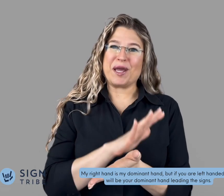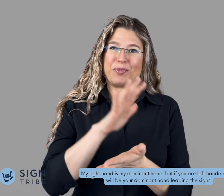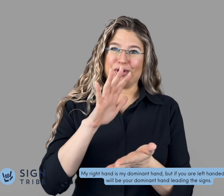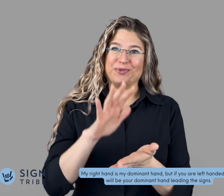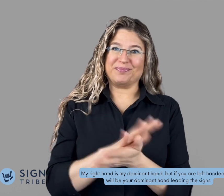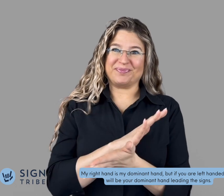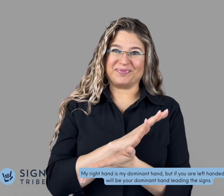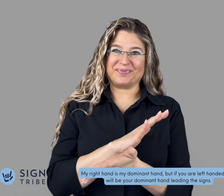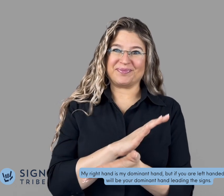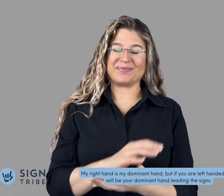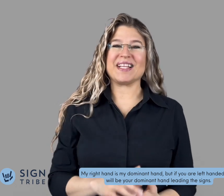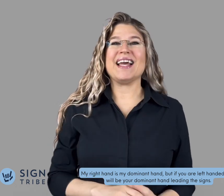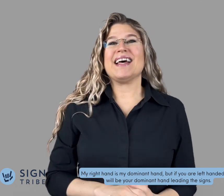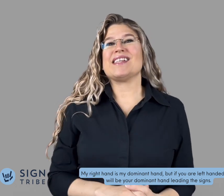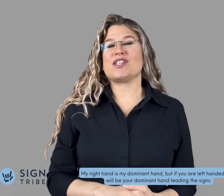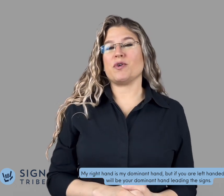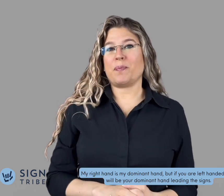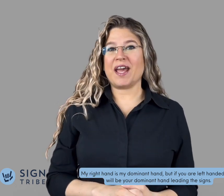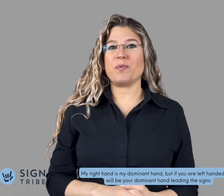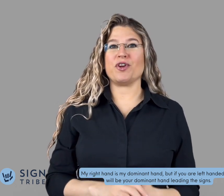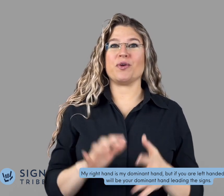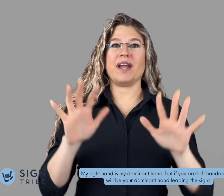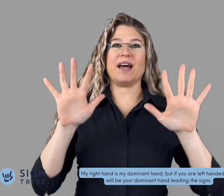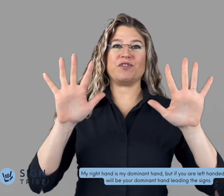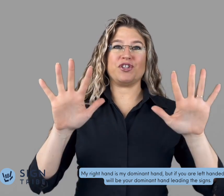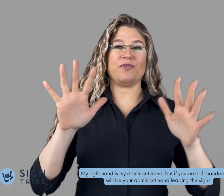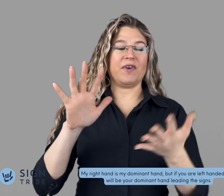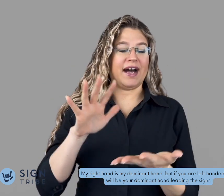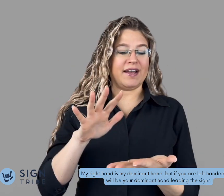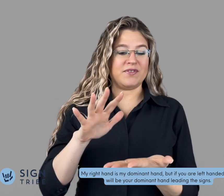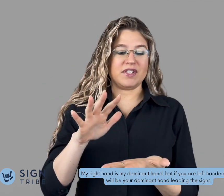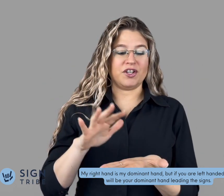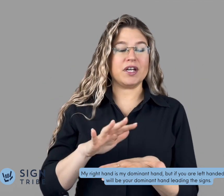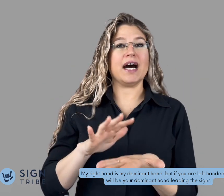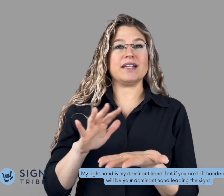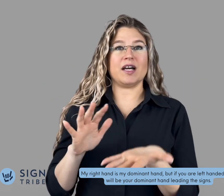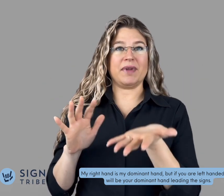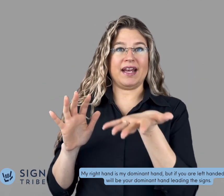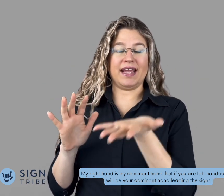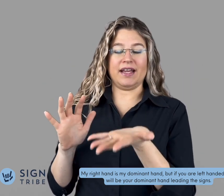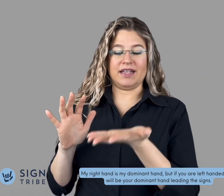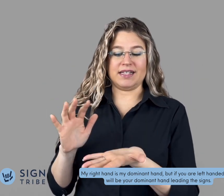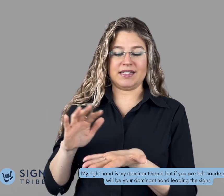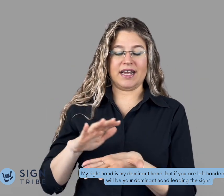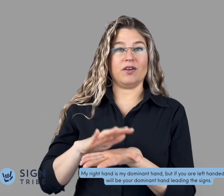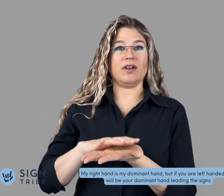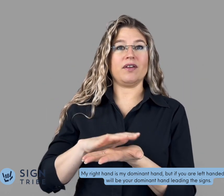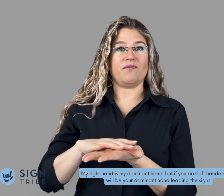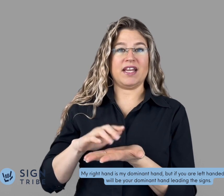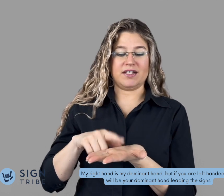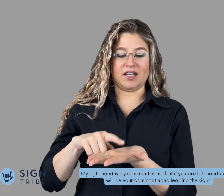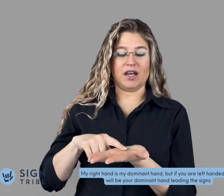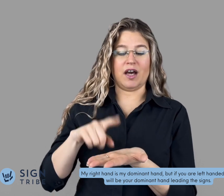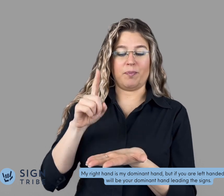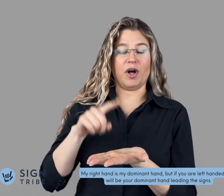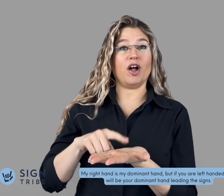Paper. So with paper, you're going to have 2 5s. Your non-dominant hand is down facing up, palm